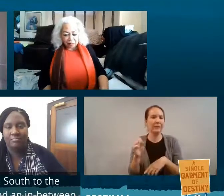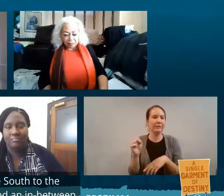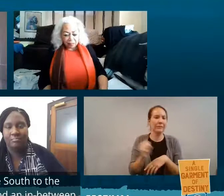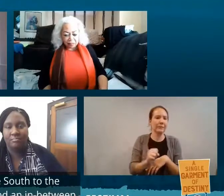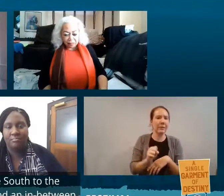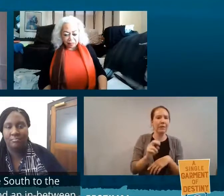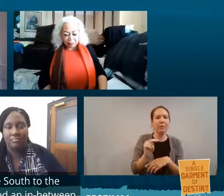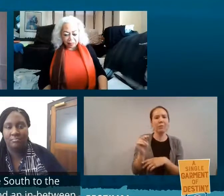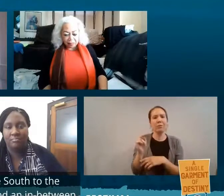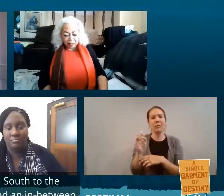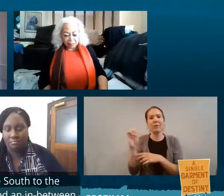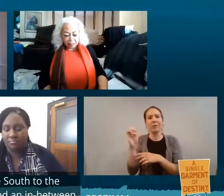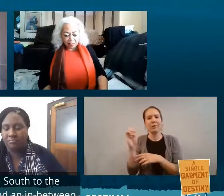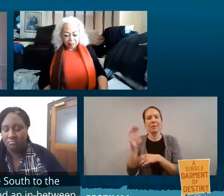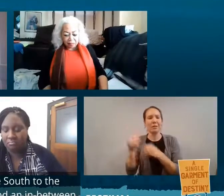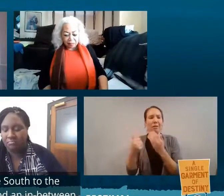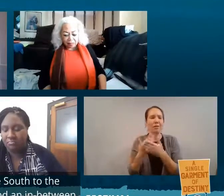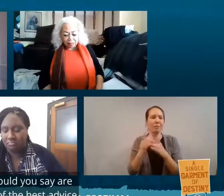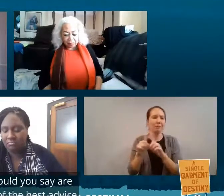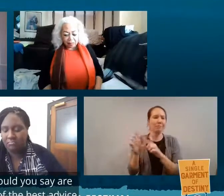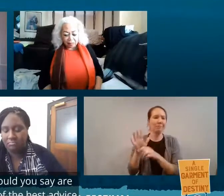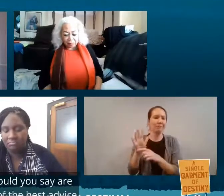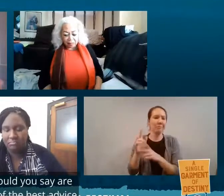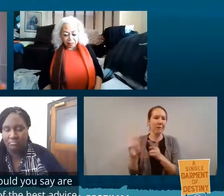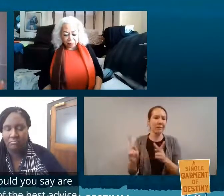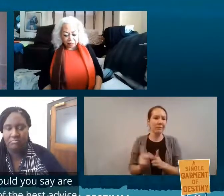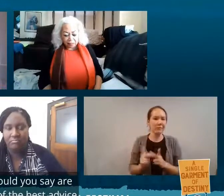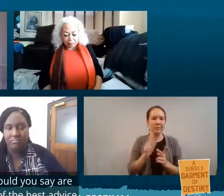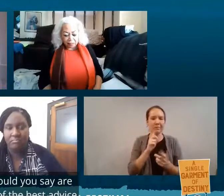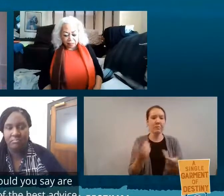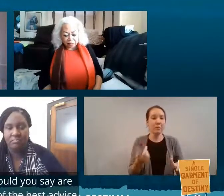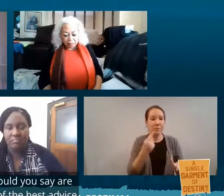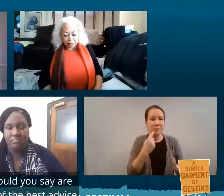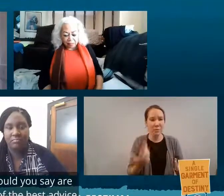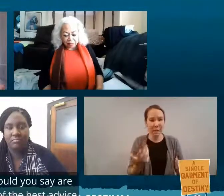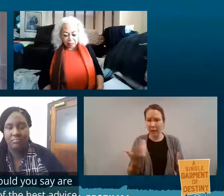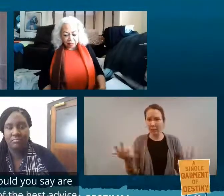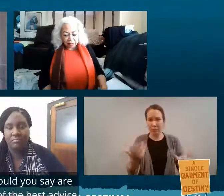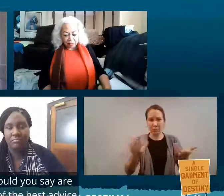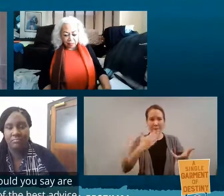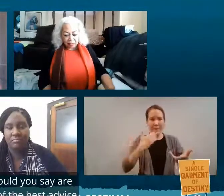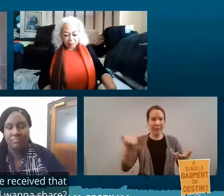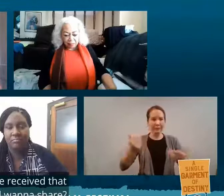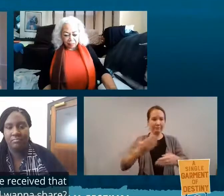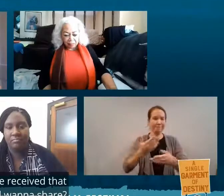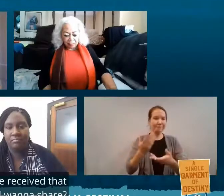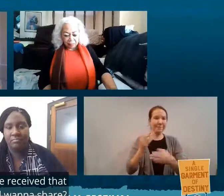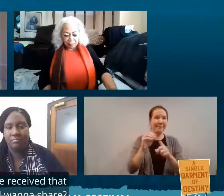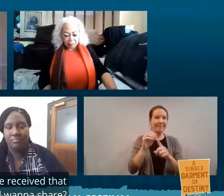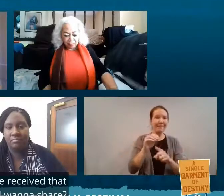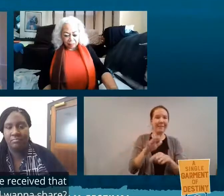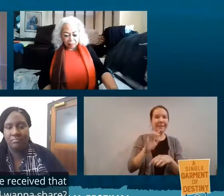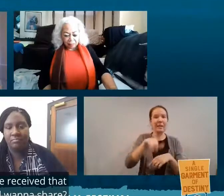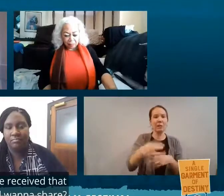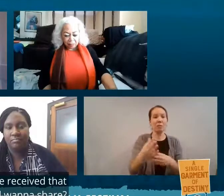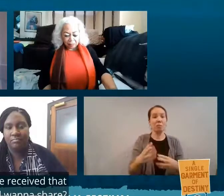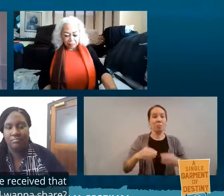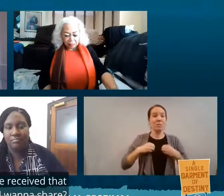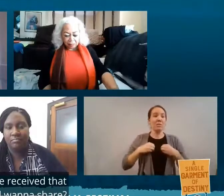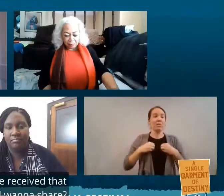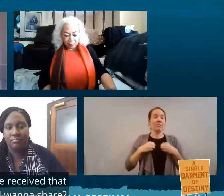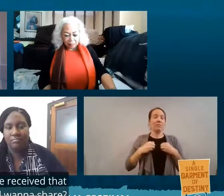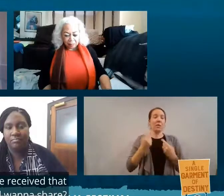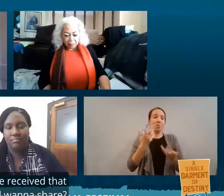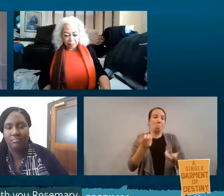the northeast and in between. So what would you say, or what's some of the best advice that you've received that you would want